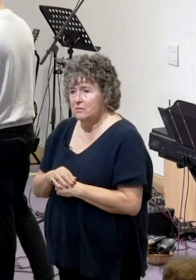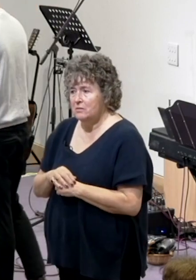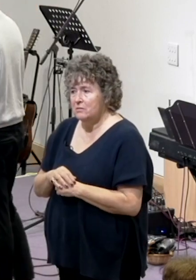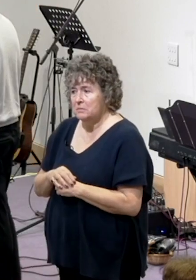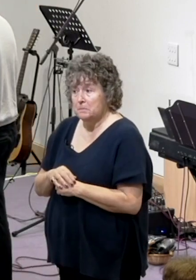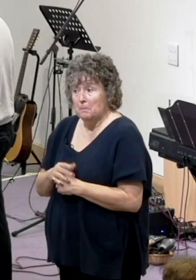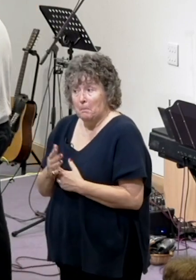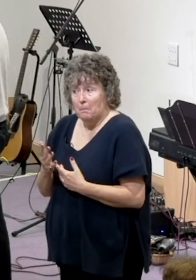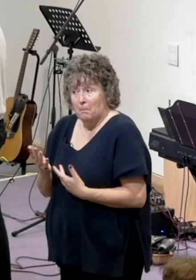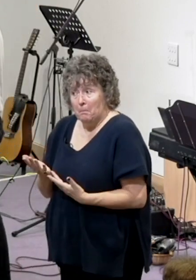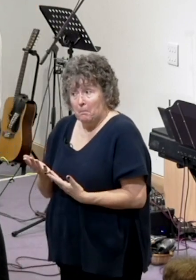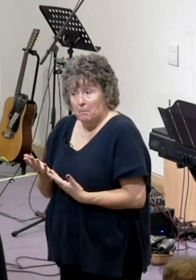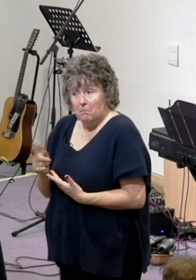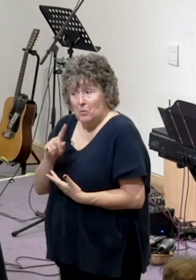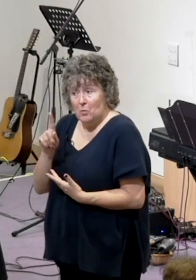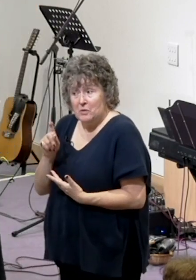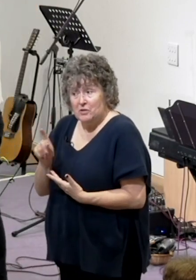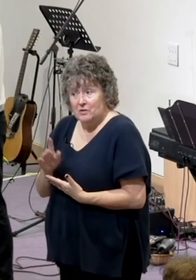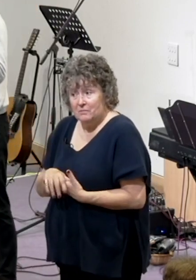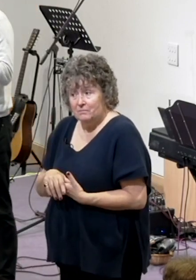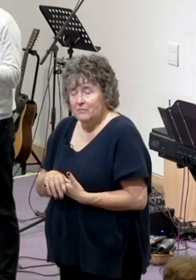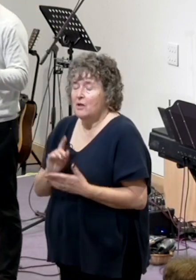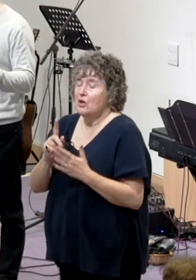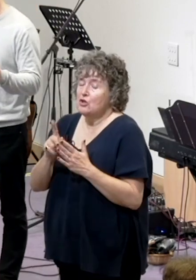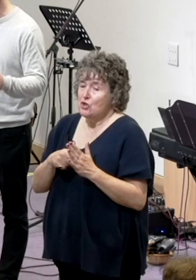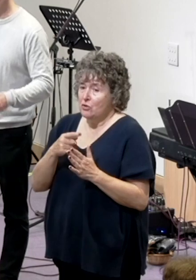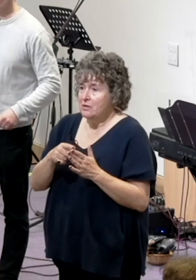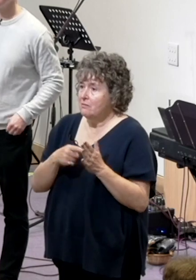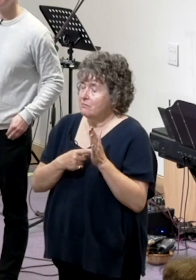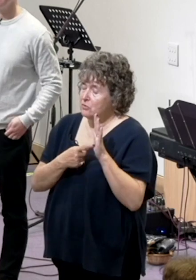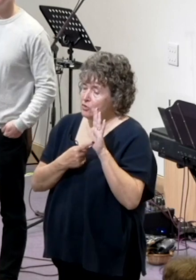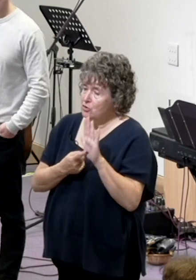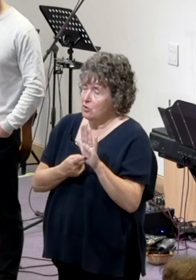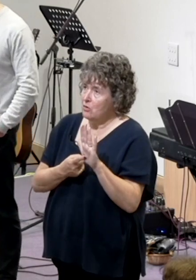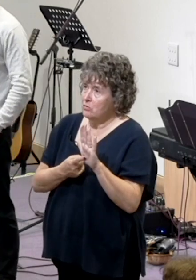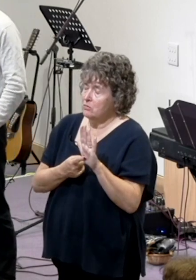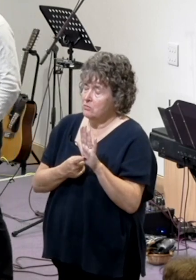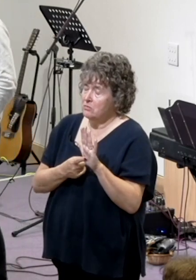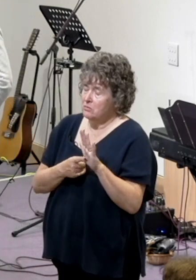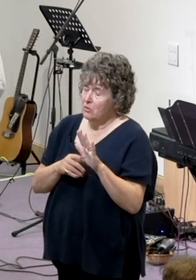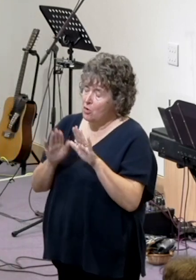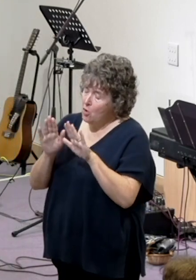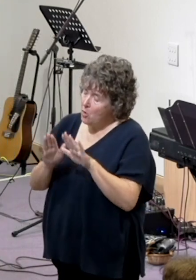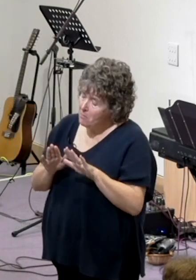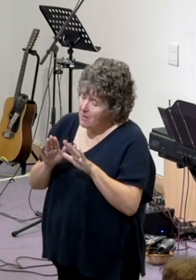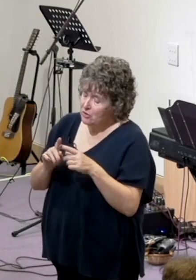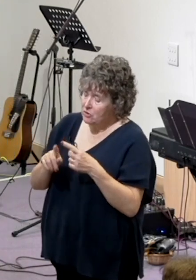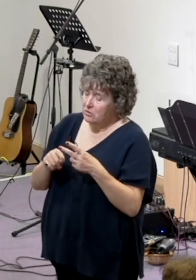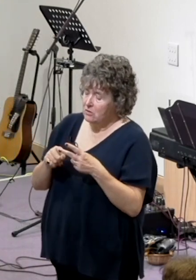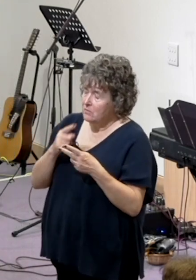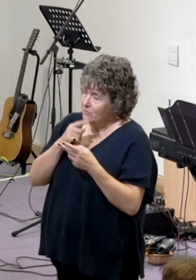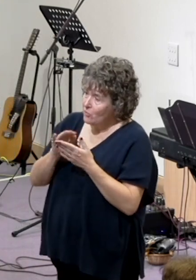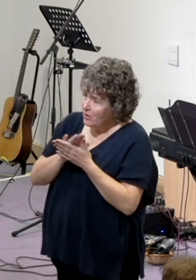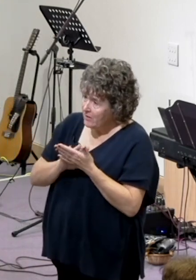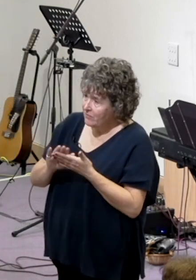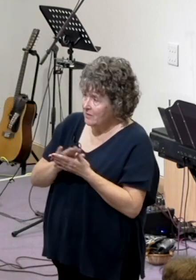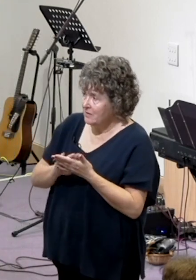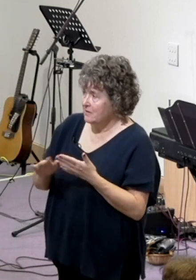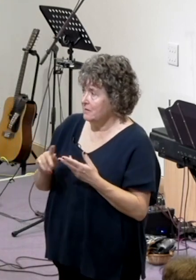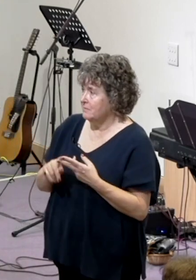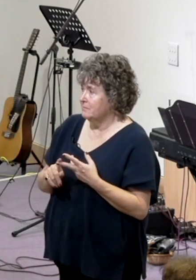deeply? So Joseph demonstrates compassion and forgiveness in his response to